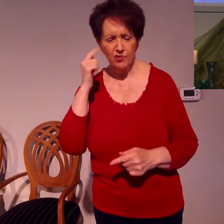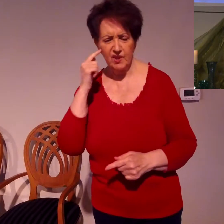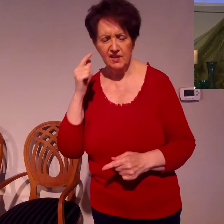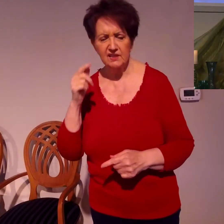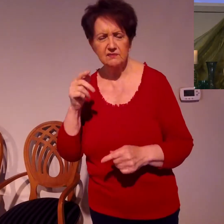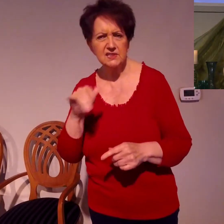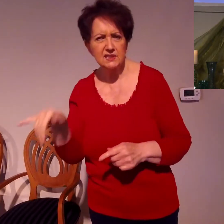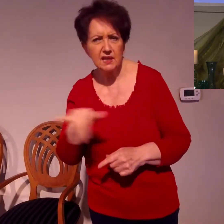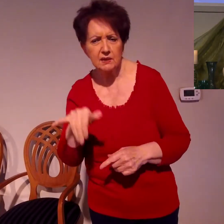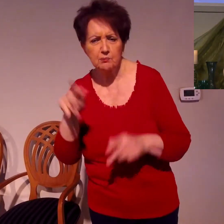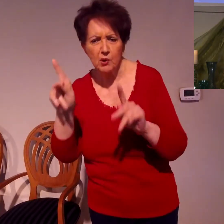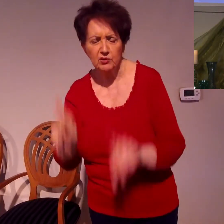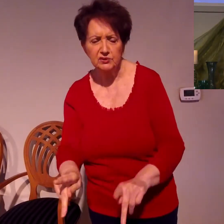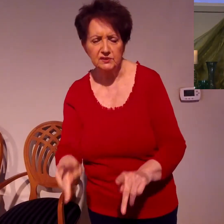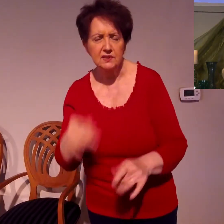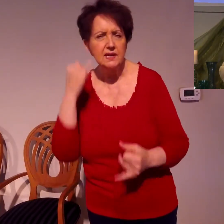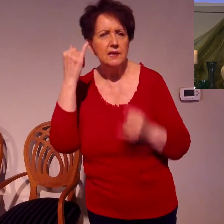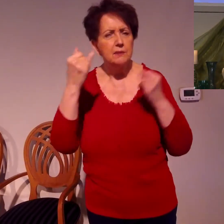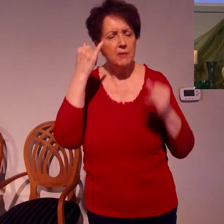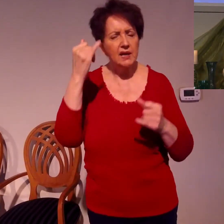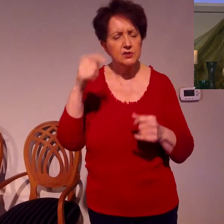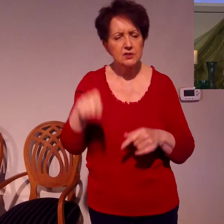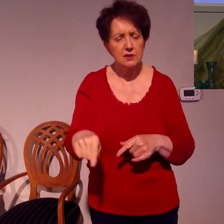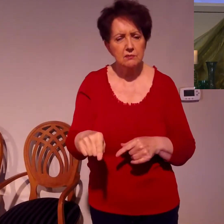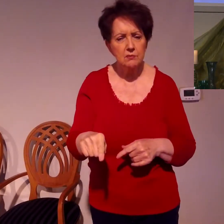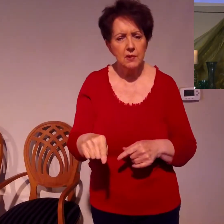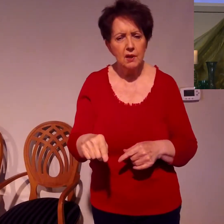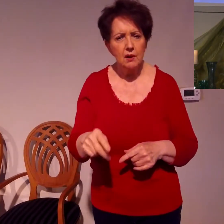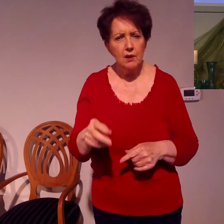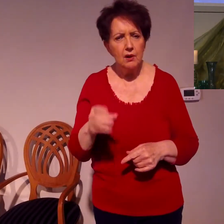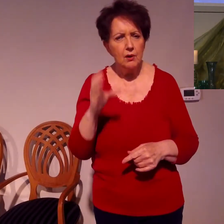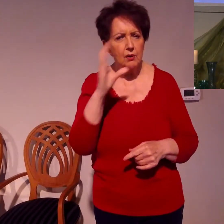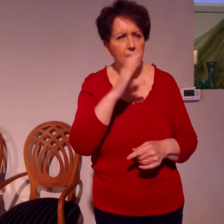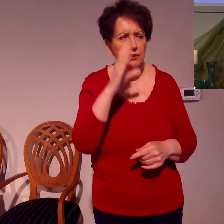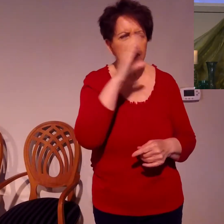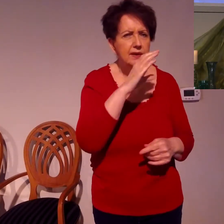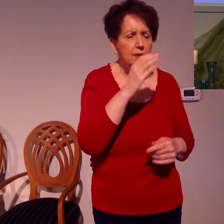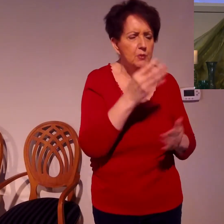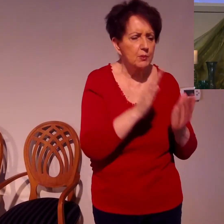we can even imagine him or her looking up the books of fish lore,